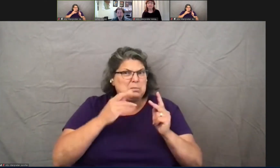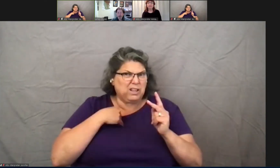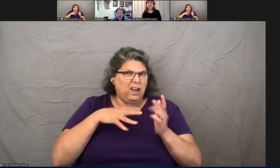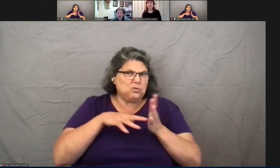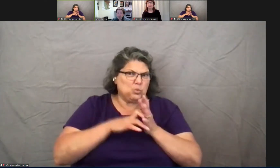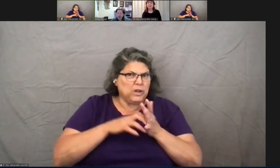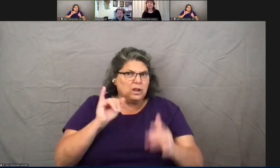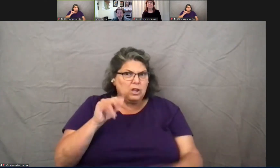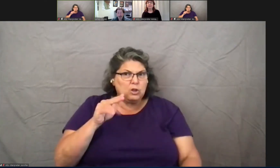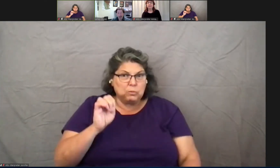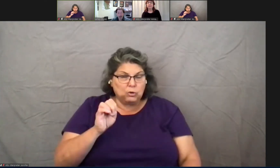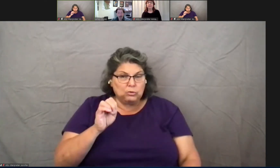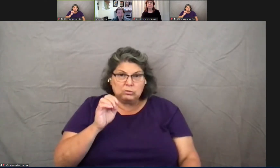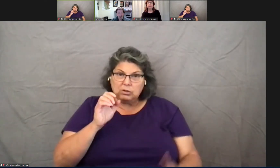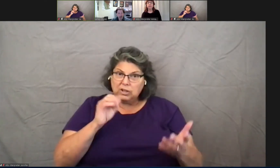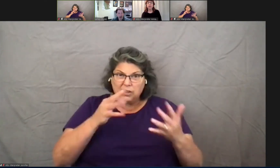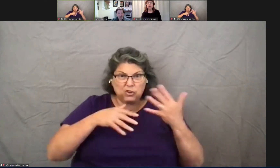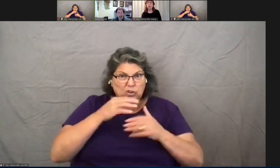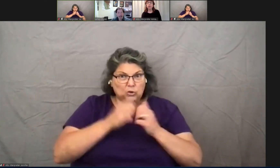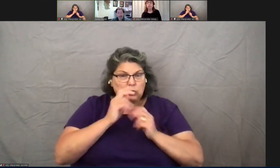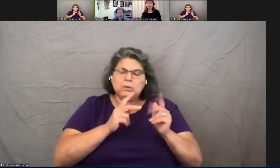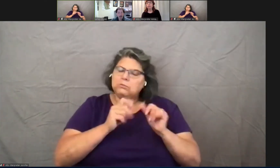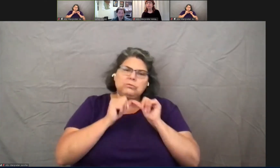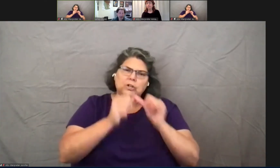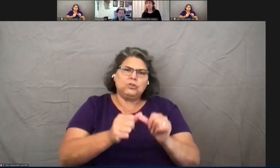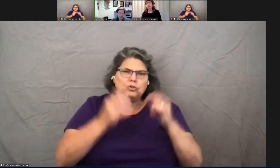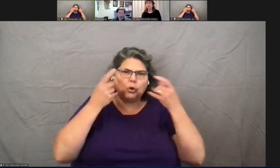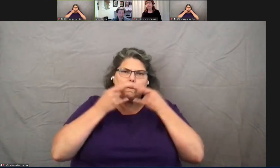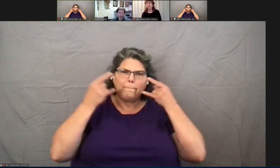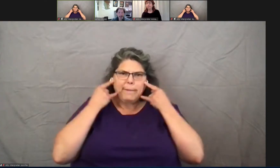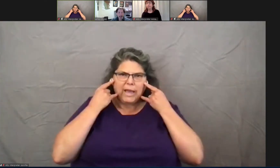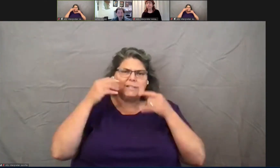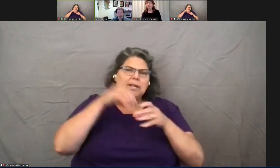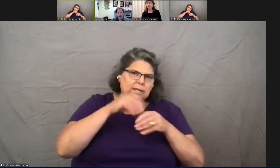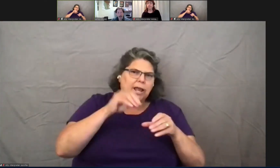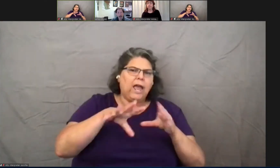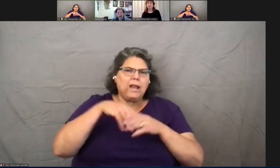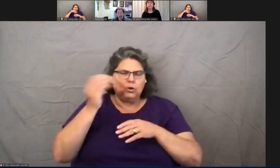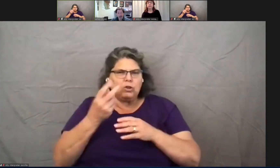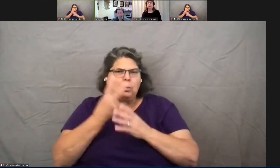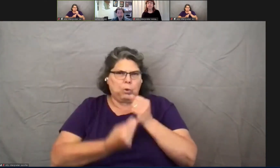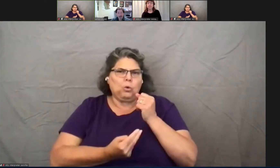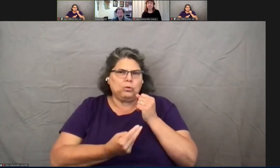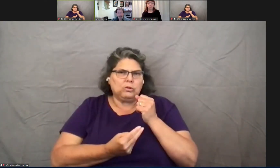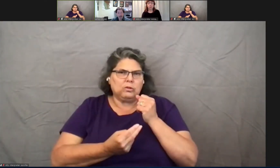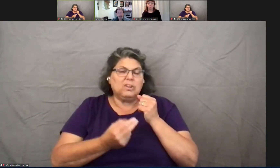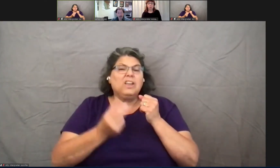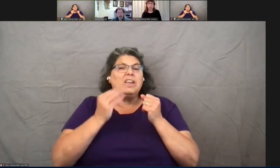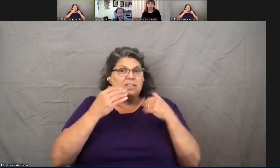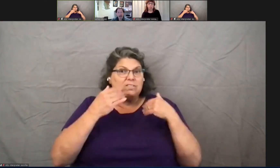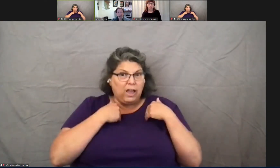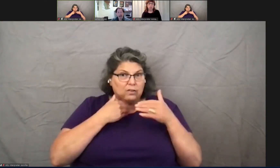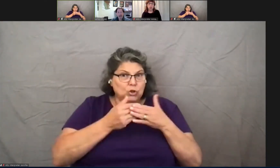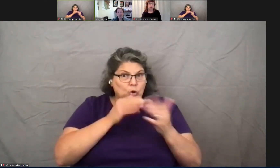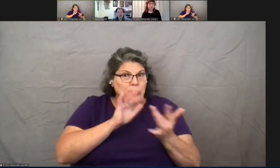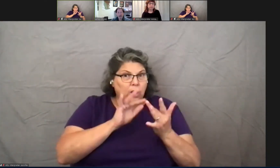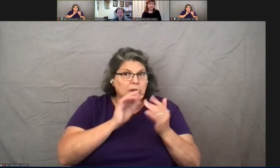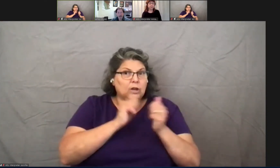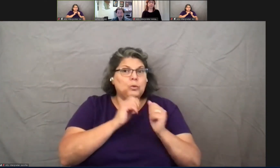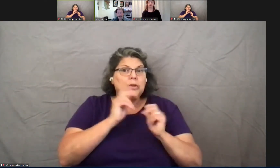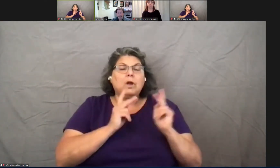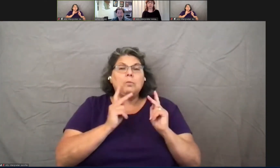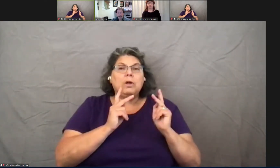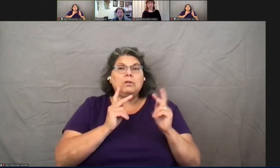if you are around them, you should continue to wear your mask indoors and outdoors. If you have a close contact with someone and you're